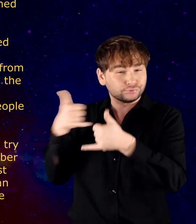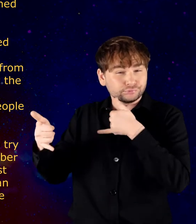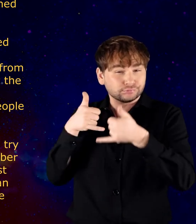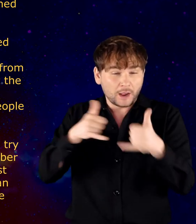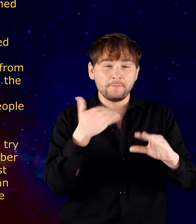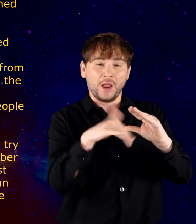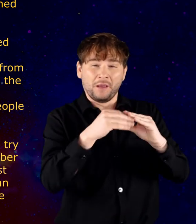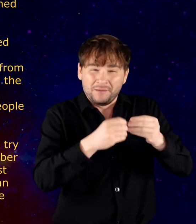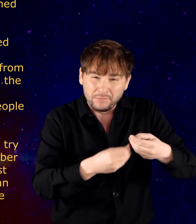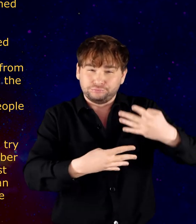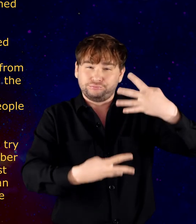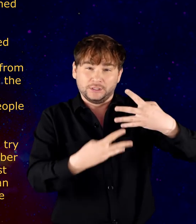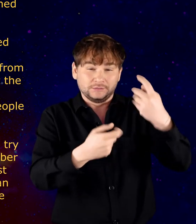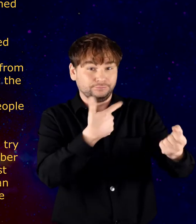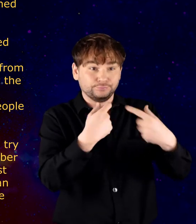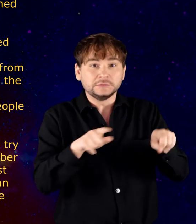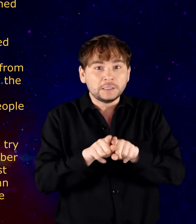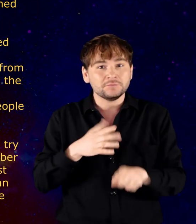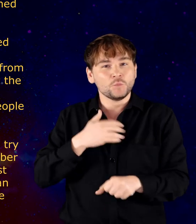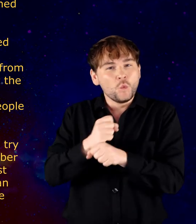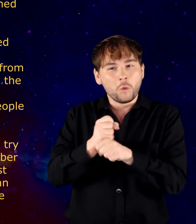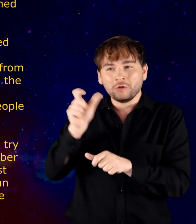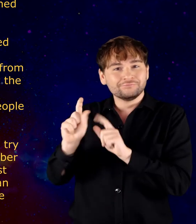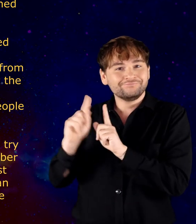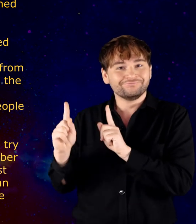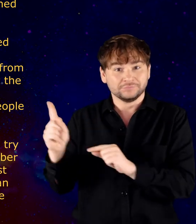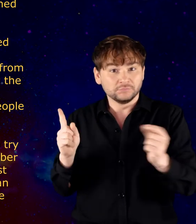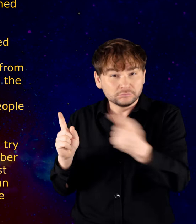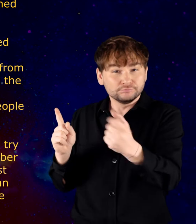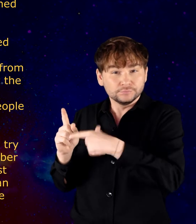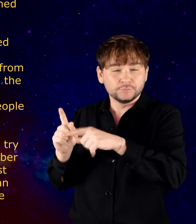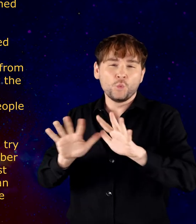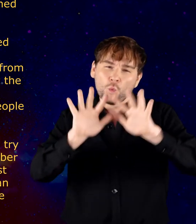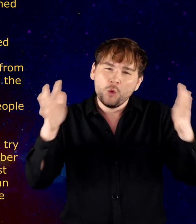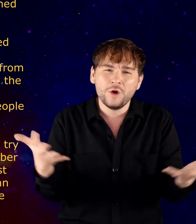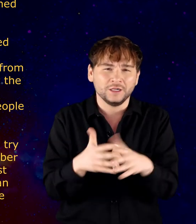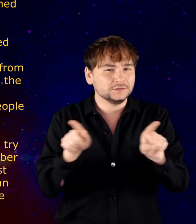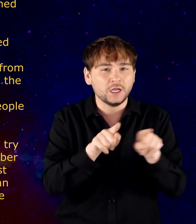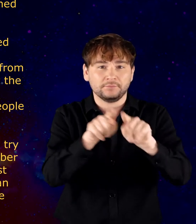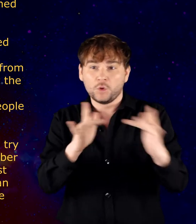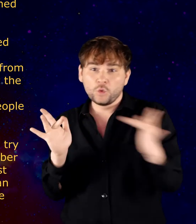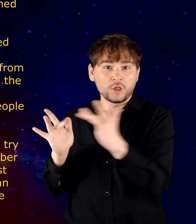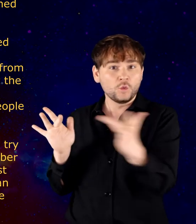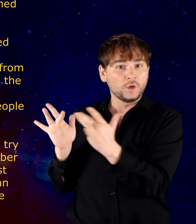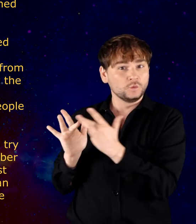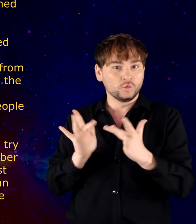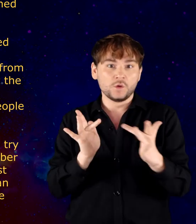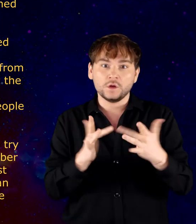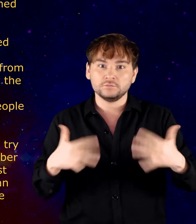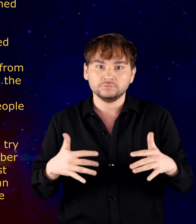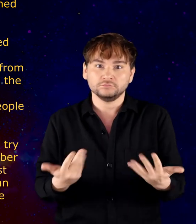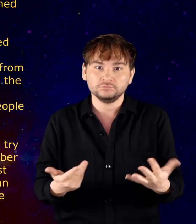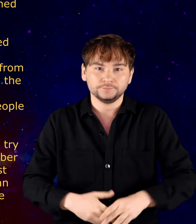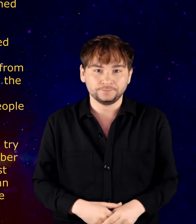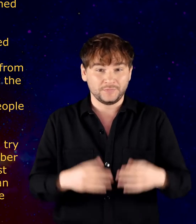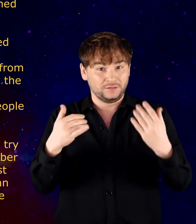who were contacted from all over the world. It's returned sort of to normal, but the first week